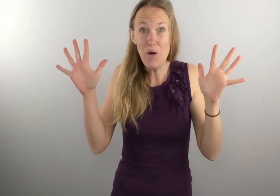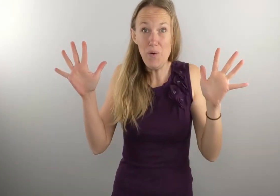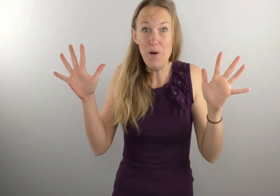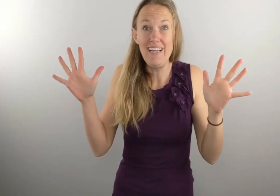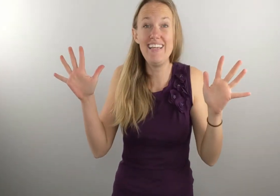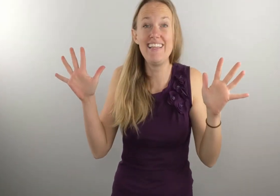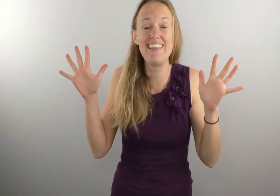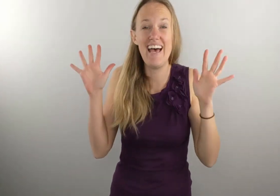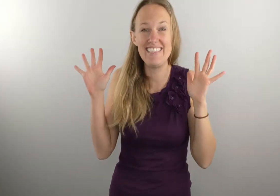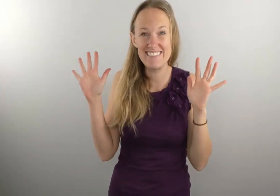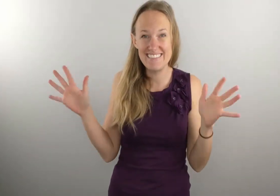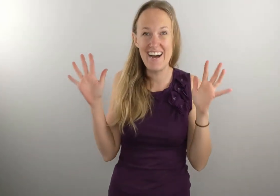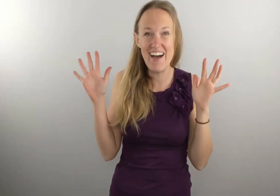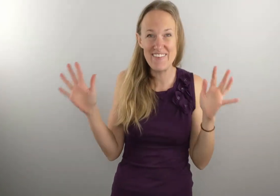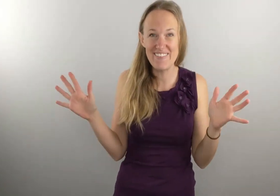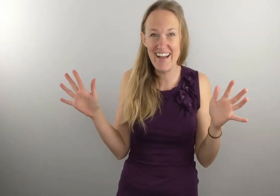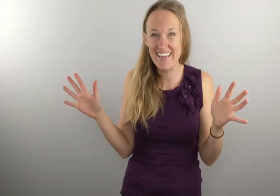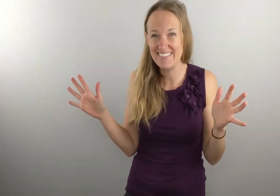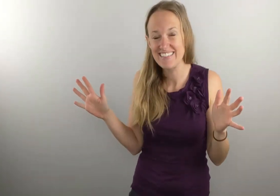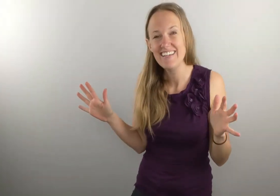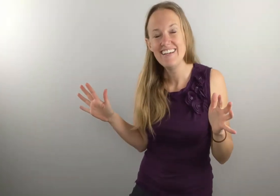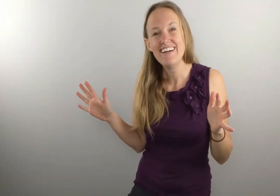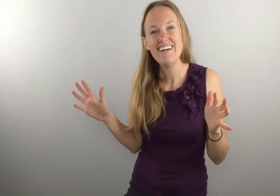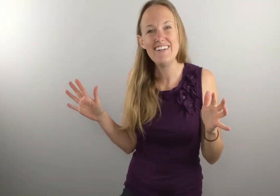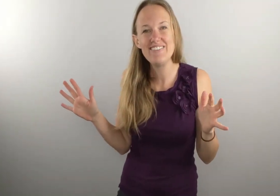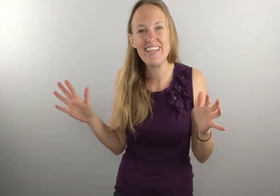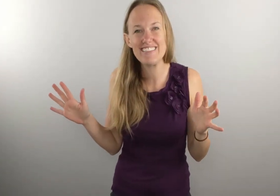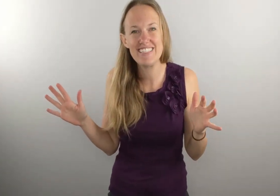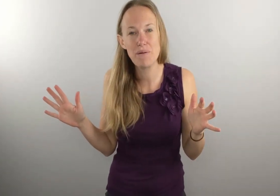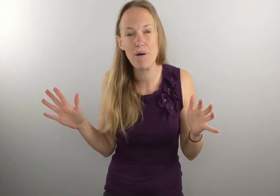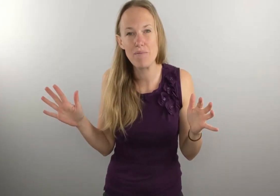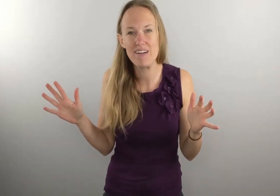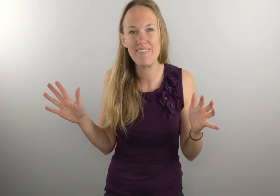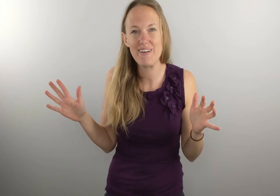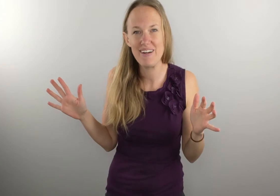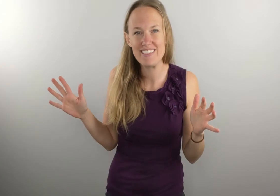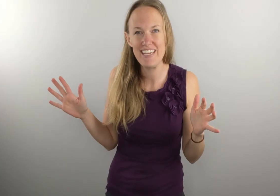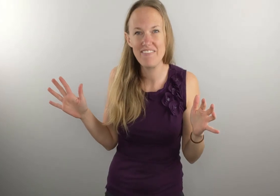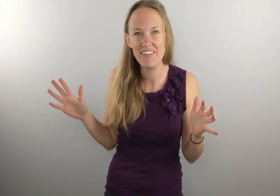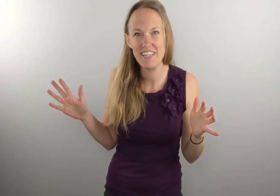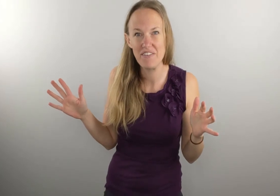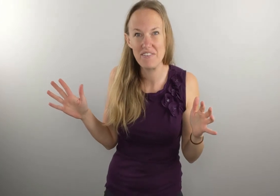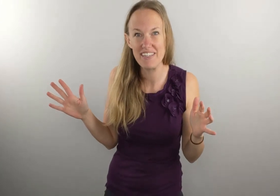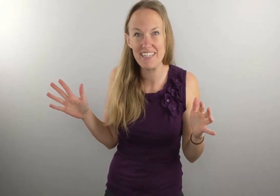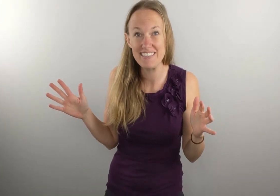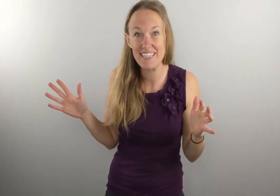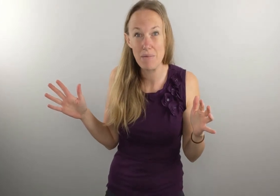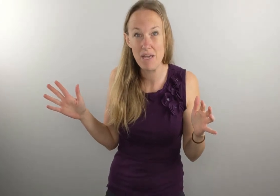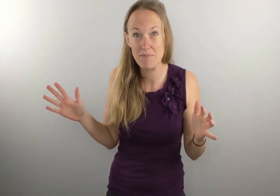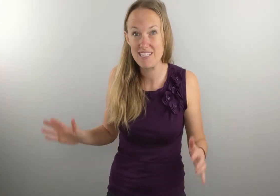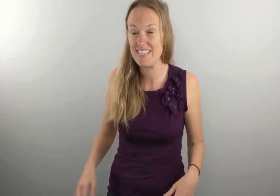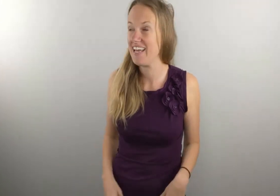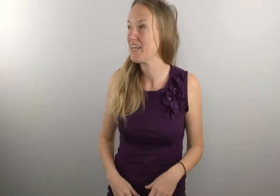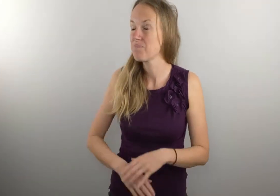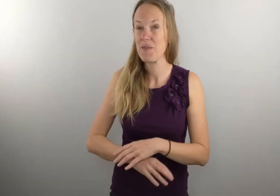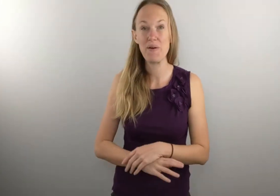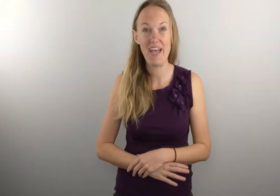No, that's not right. Oh man, it's such a bummer when I watched the end video and realized that I made a mistake. Okay,